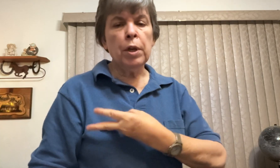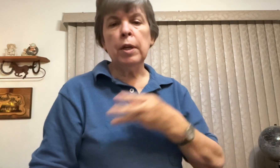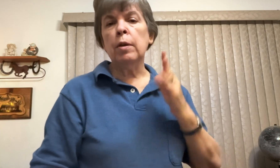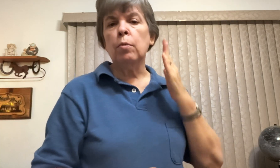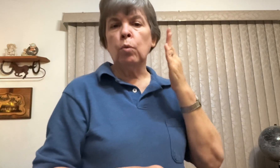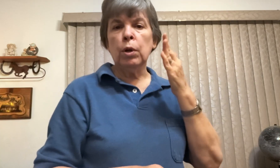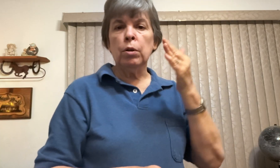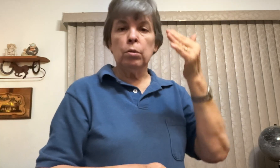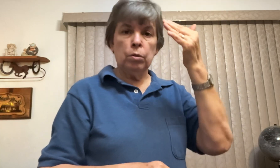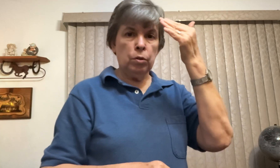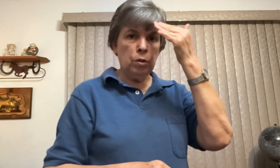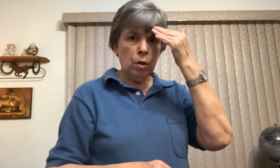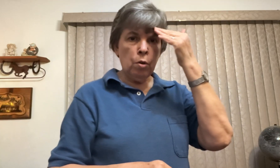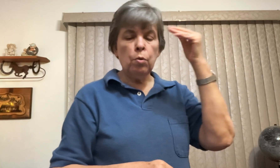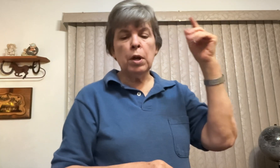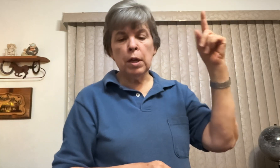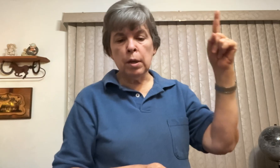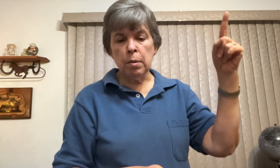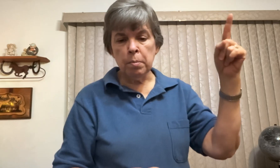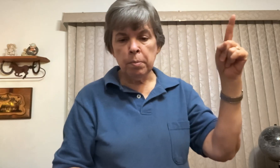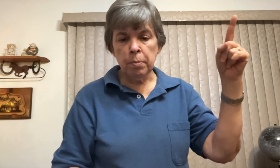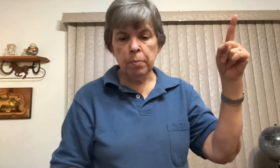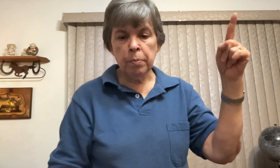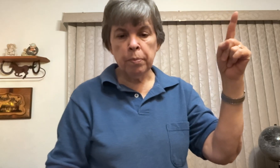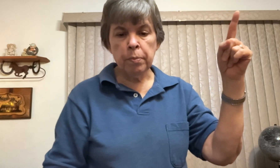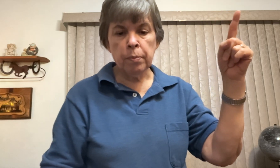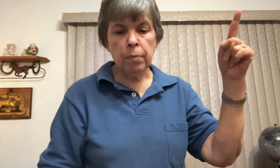We will know him.